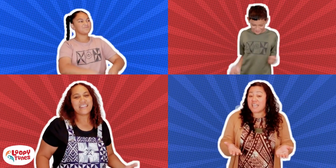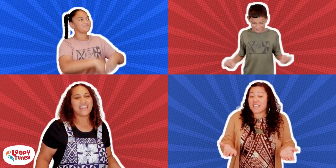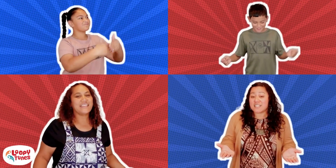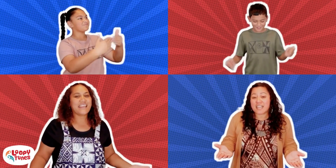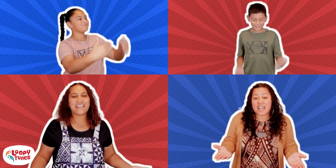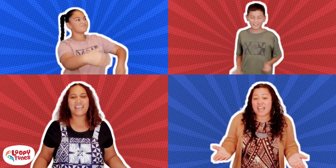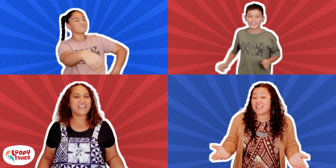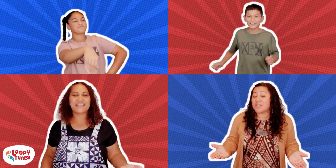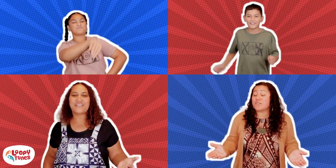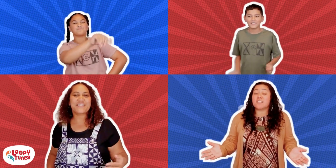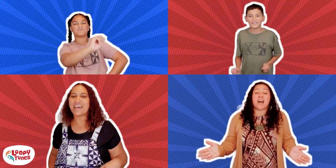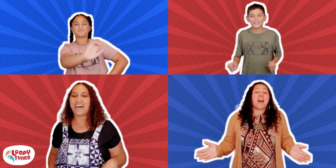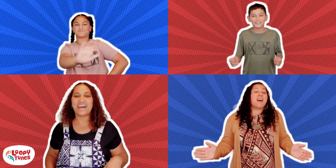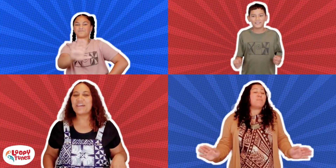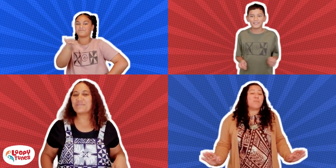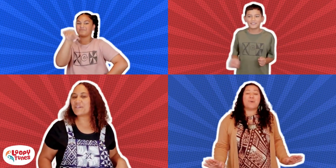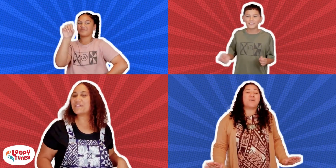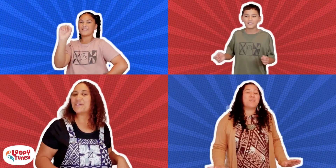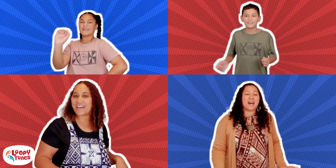These are the letters of Samoa.